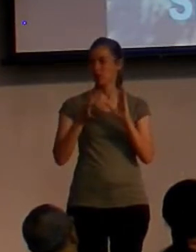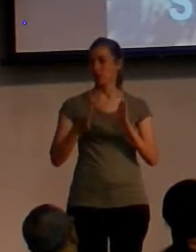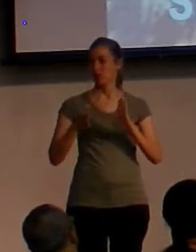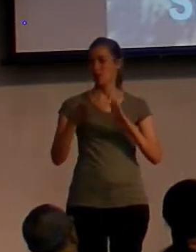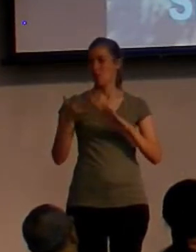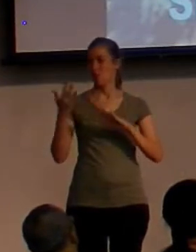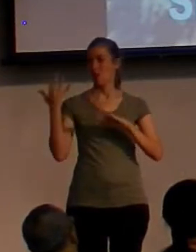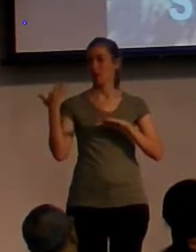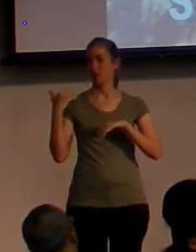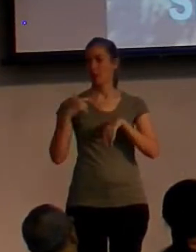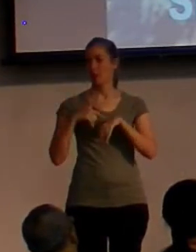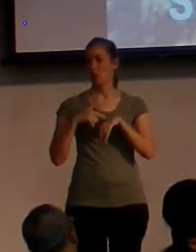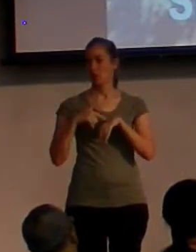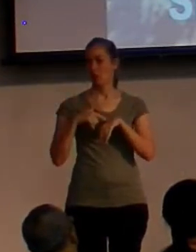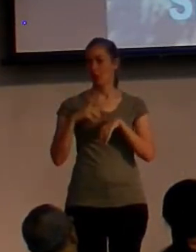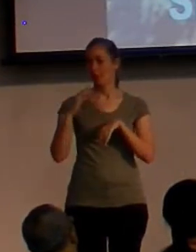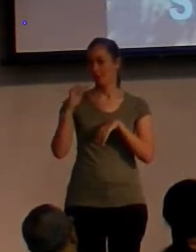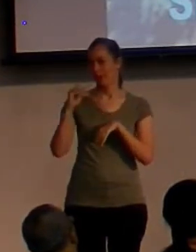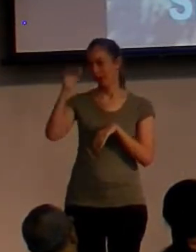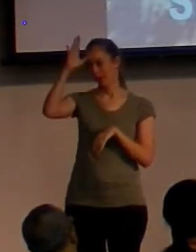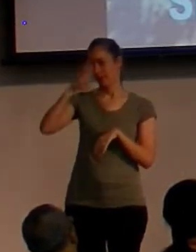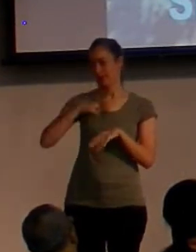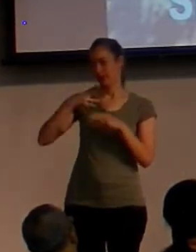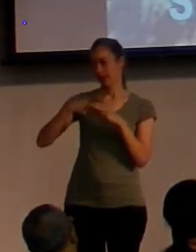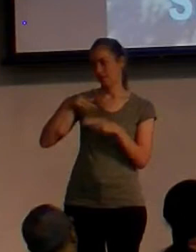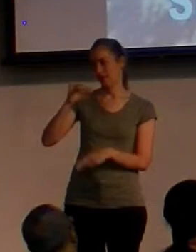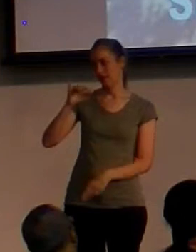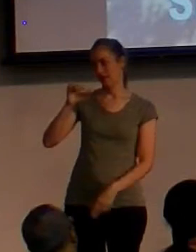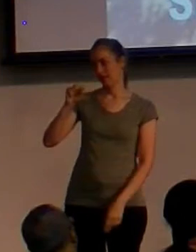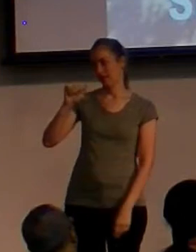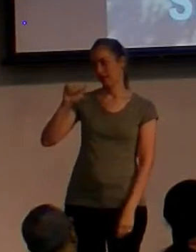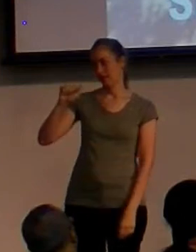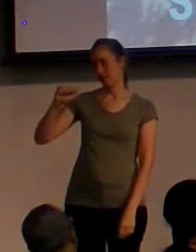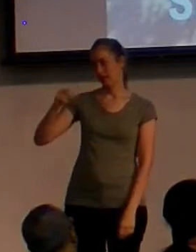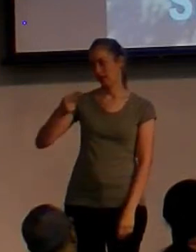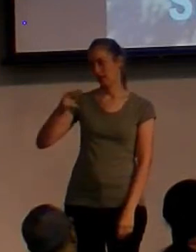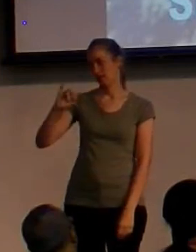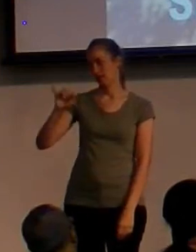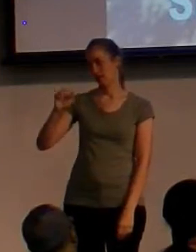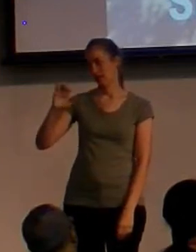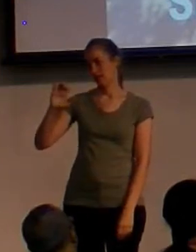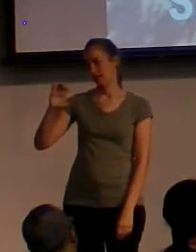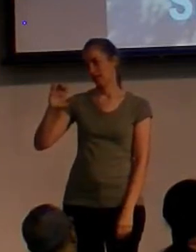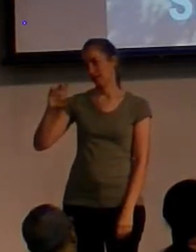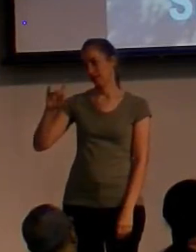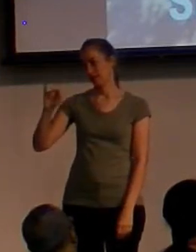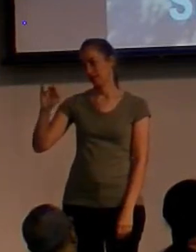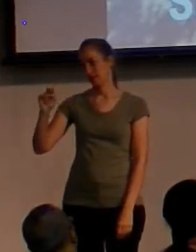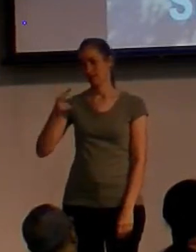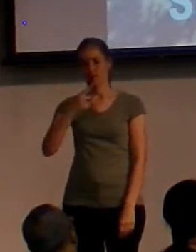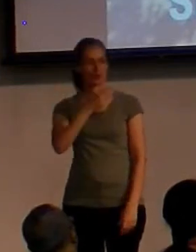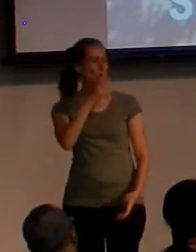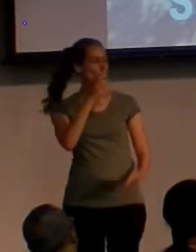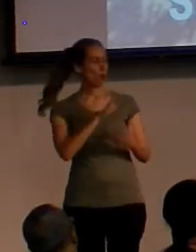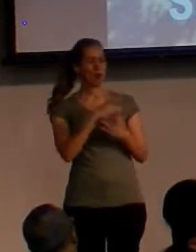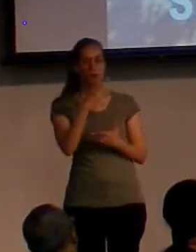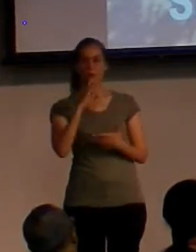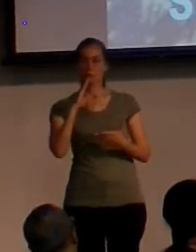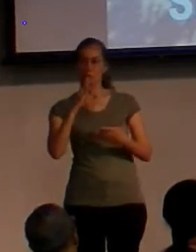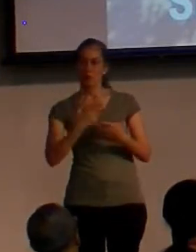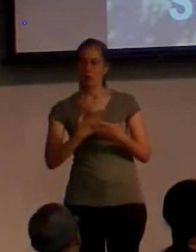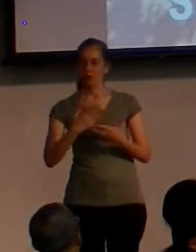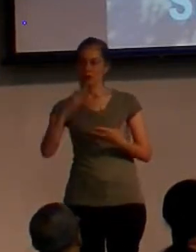Jackson, and his wife, 2 daughters on the left and son on the right, and